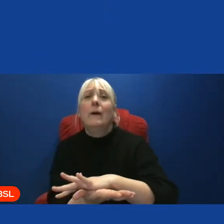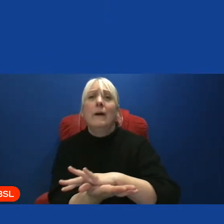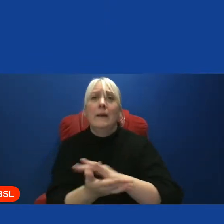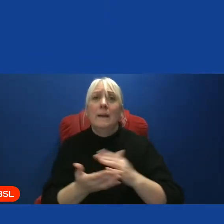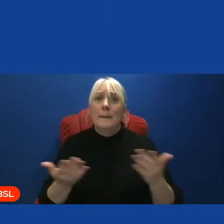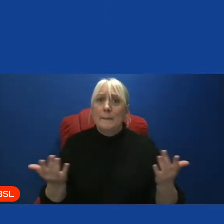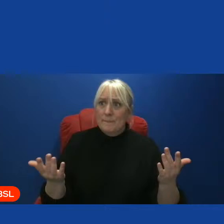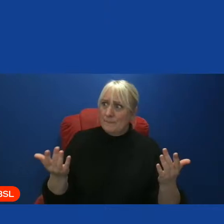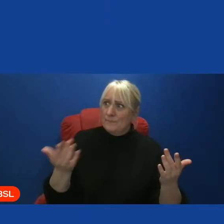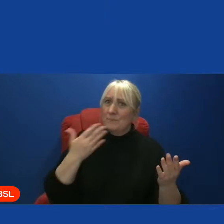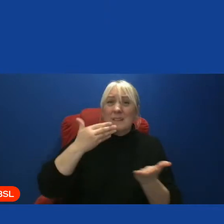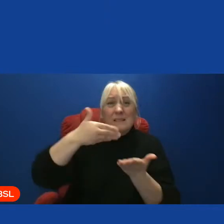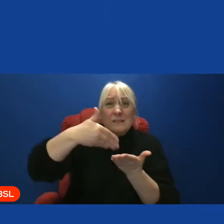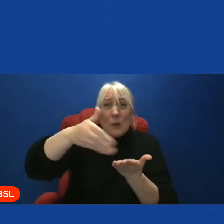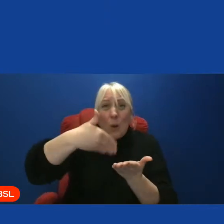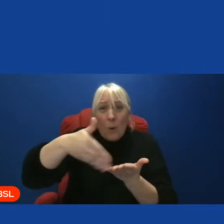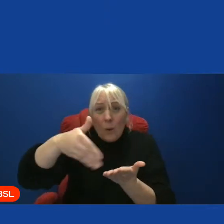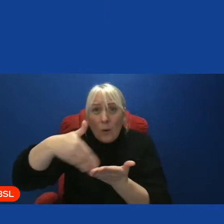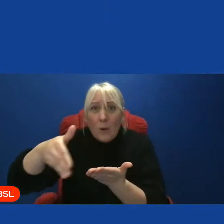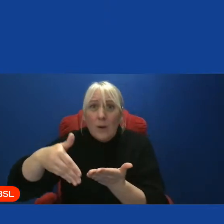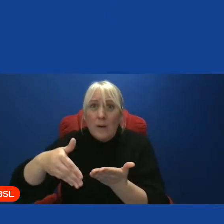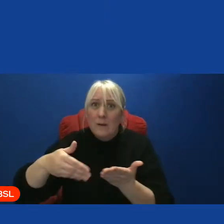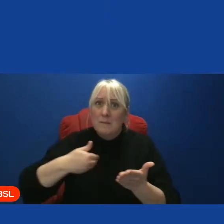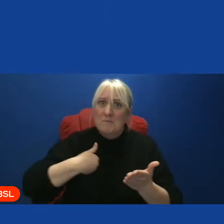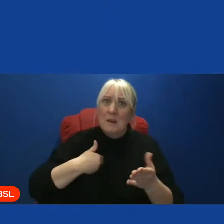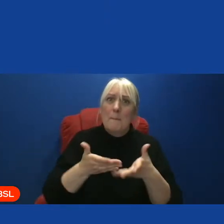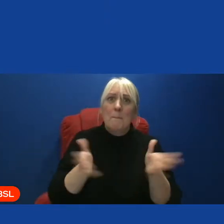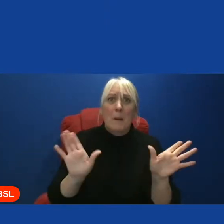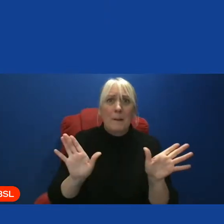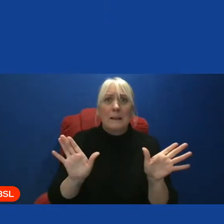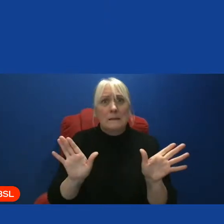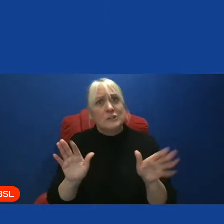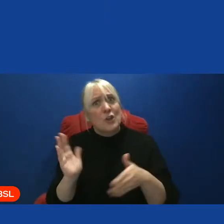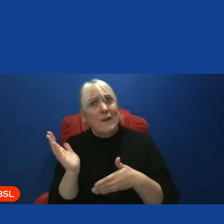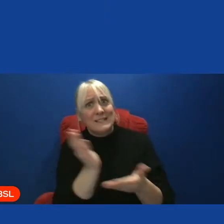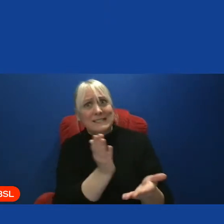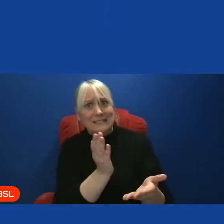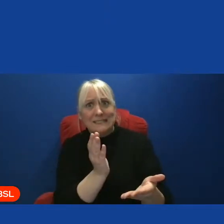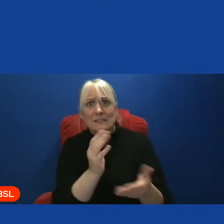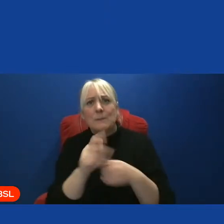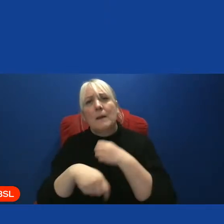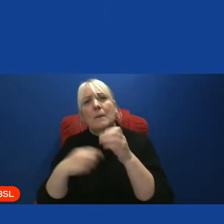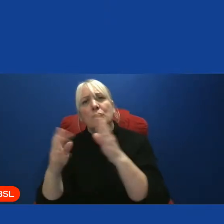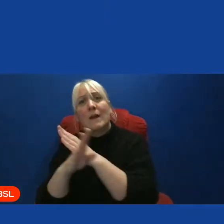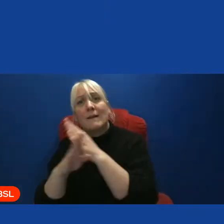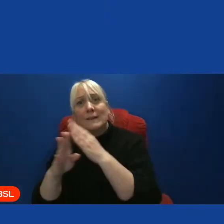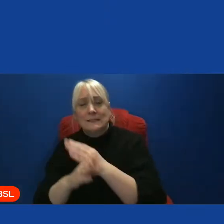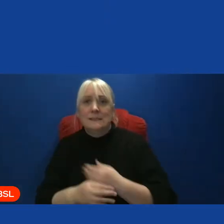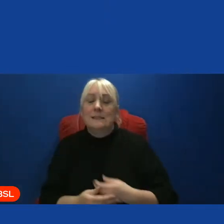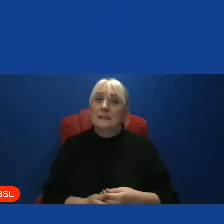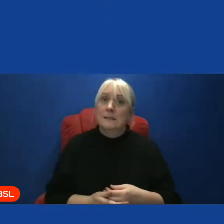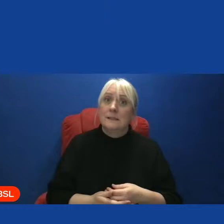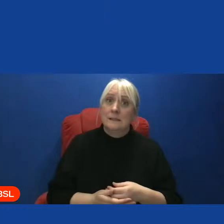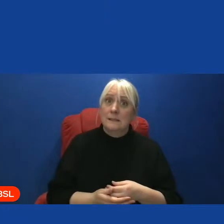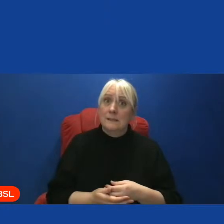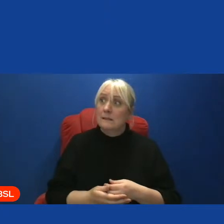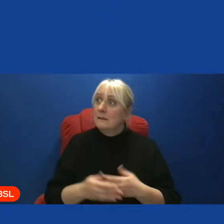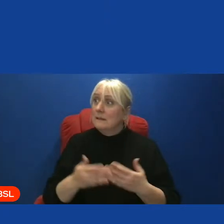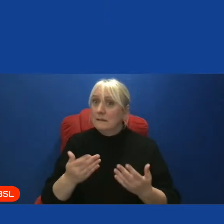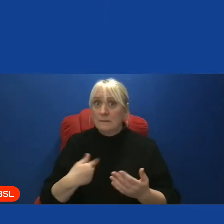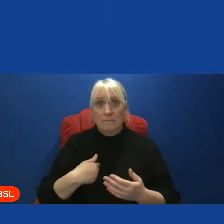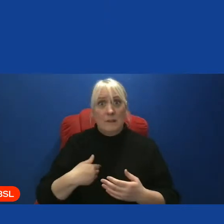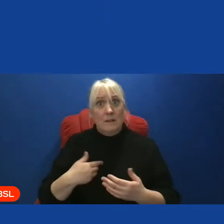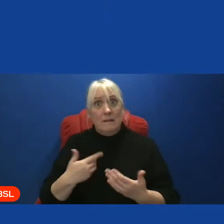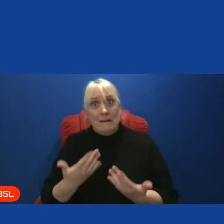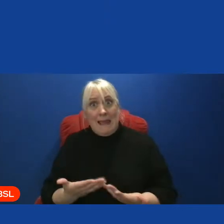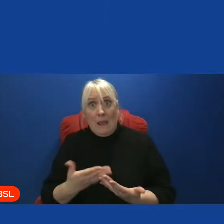off to run in the interest of profit, not people. Now, finally, as the first Labour government